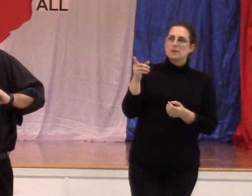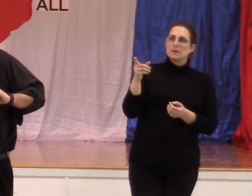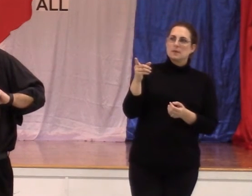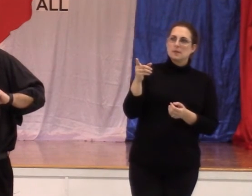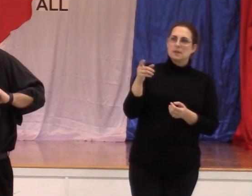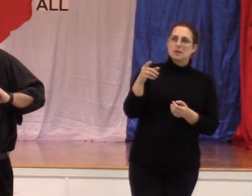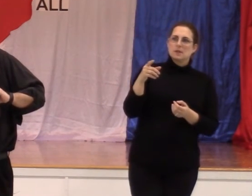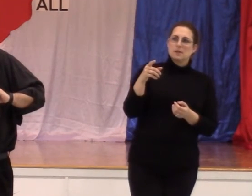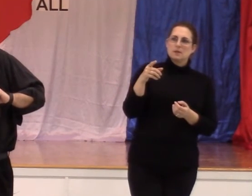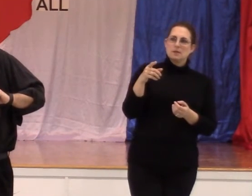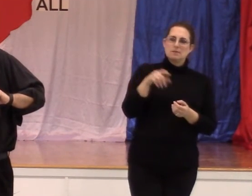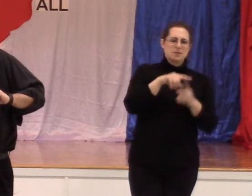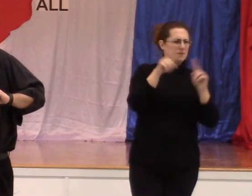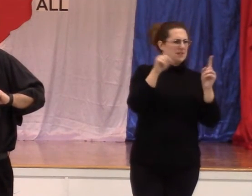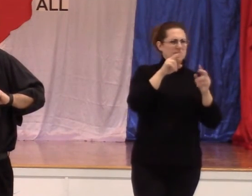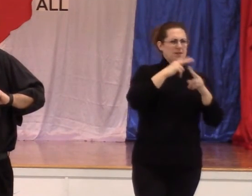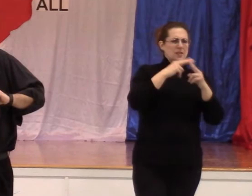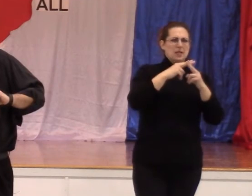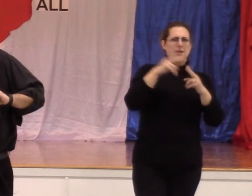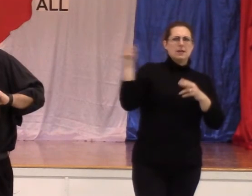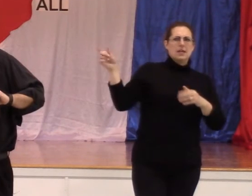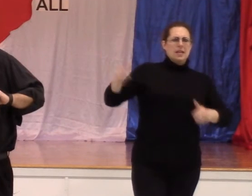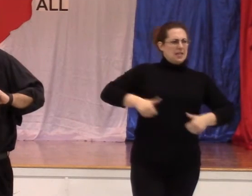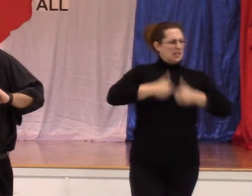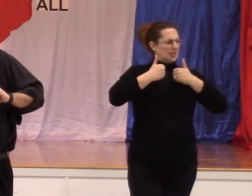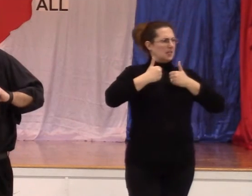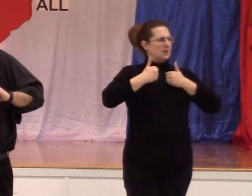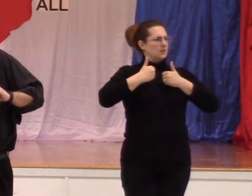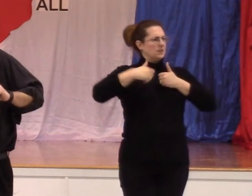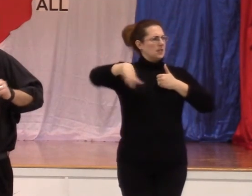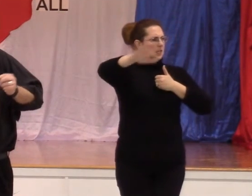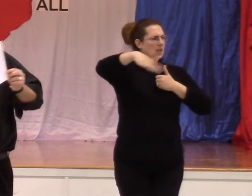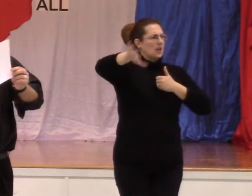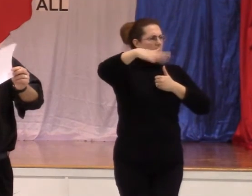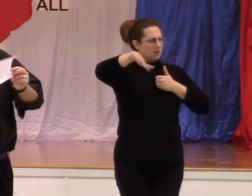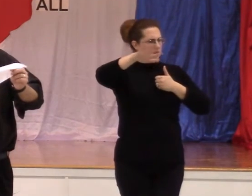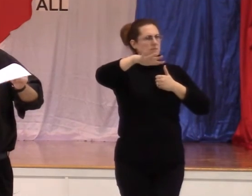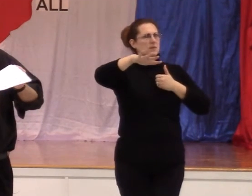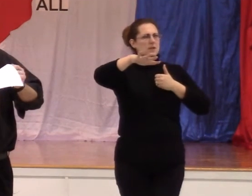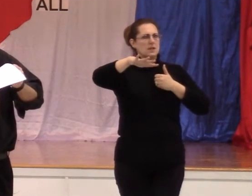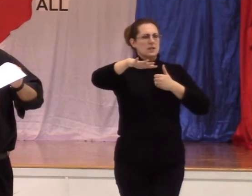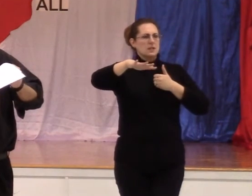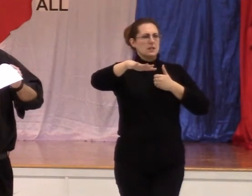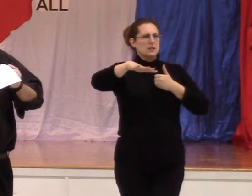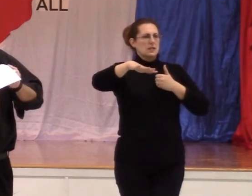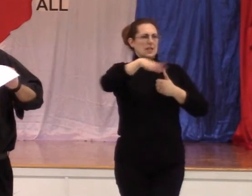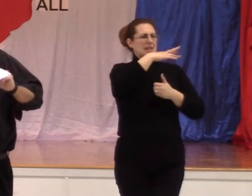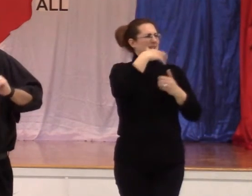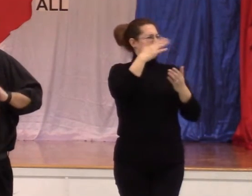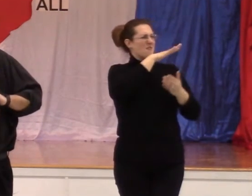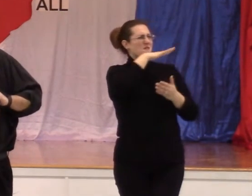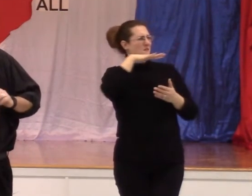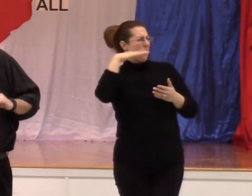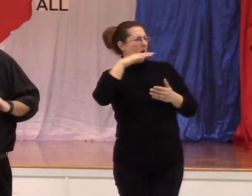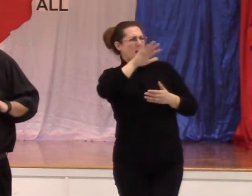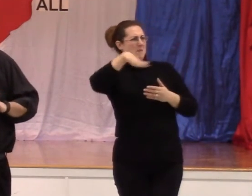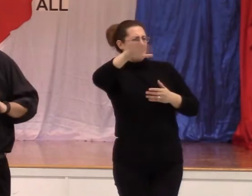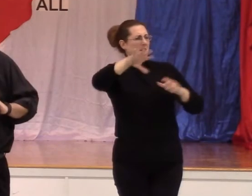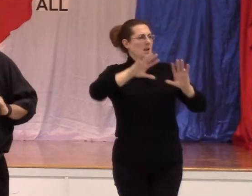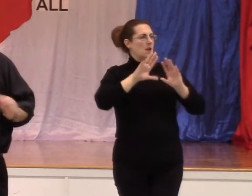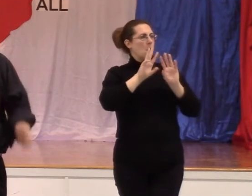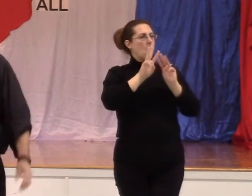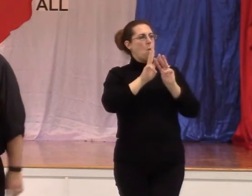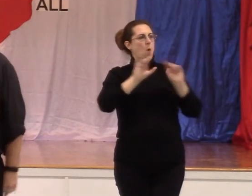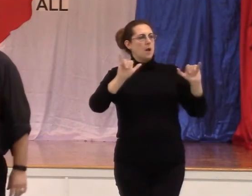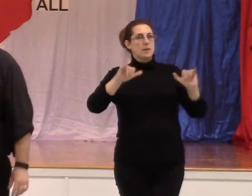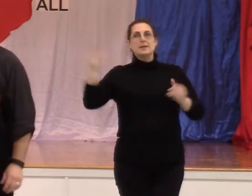Frederick. Scheer family lives on a 35-acre parcel of solitude in semi-rural Wyoming. Let's all give a